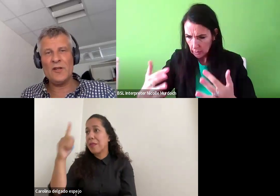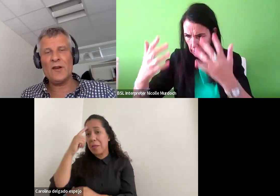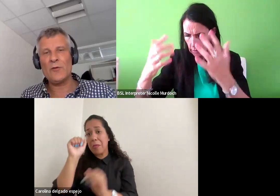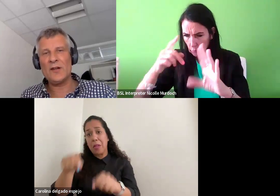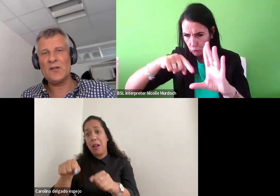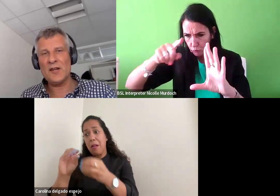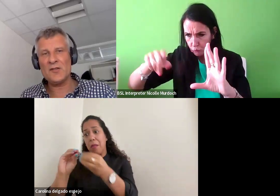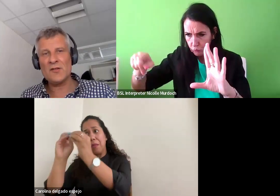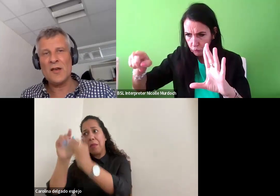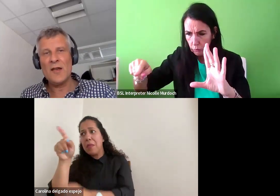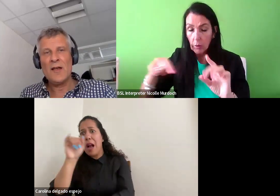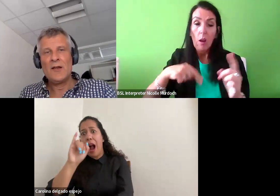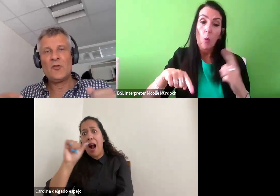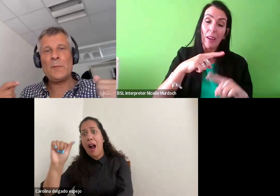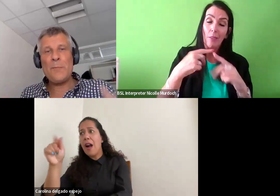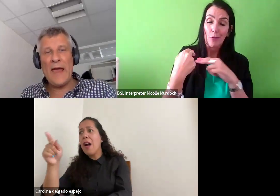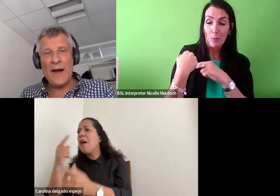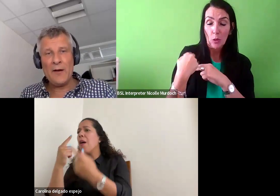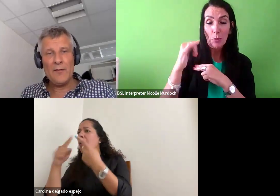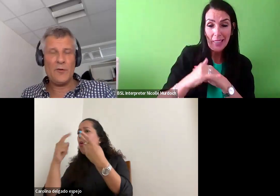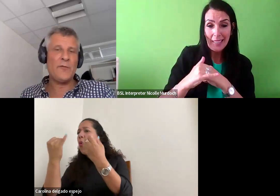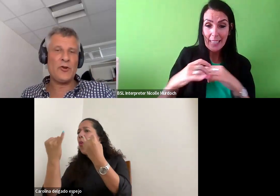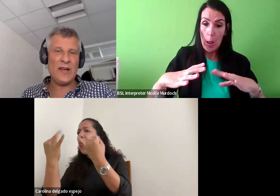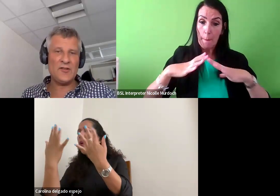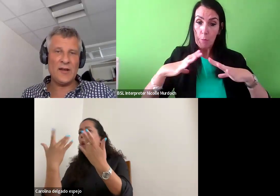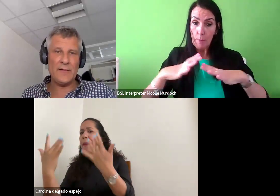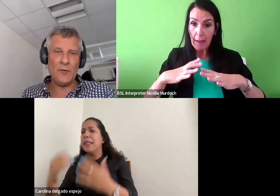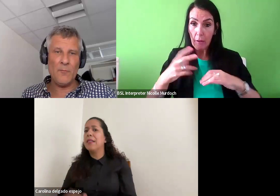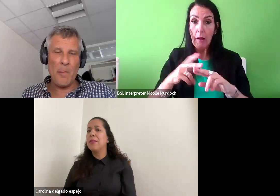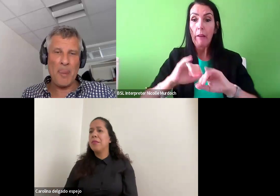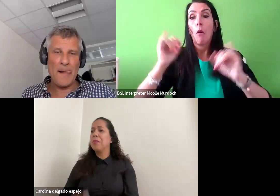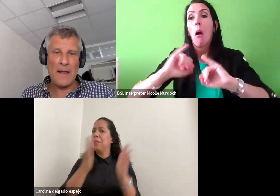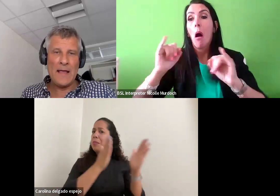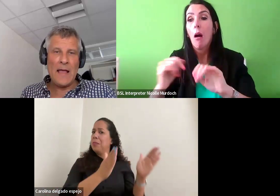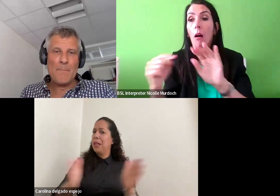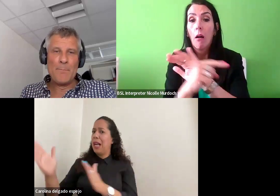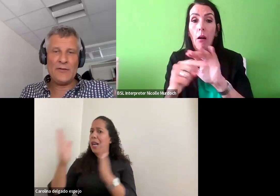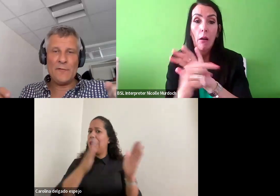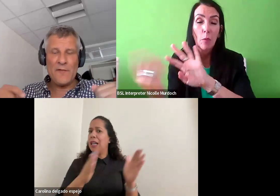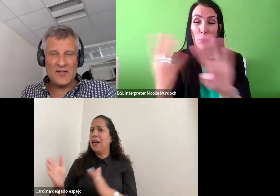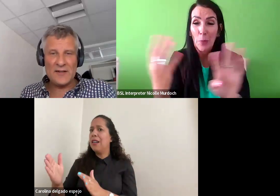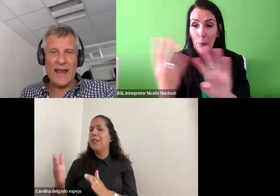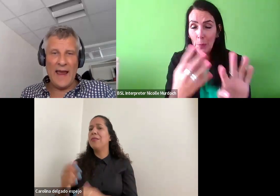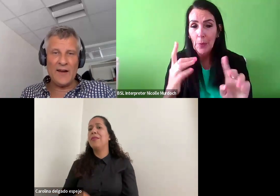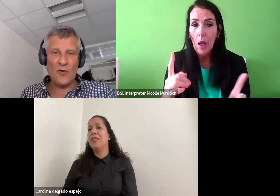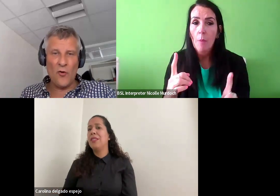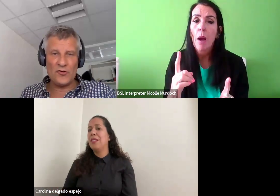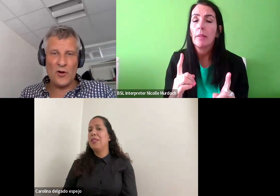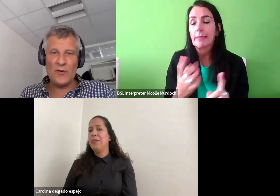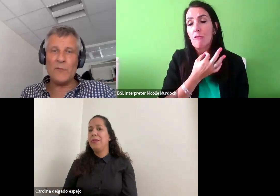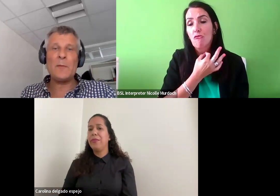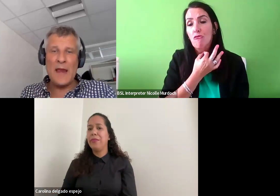as humanitarian organizations to prepare for the worst case scenario. But the risk there